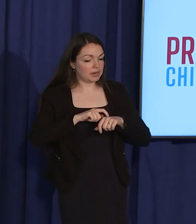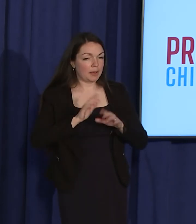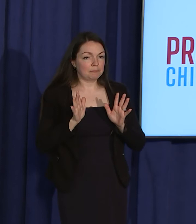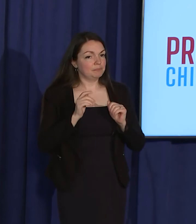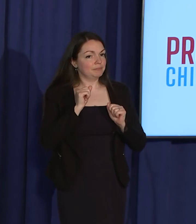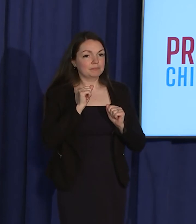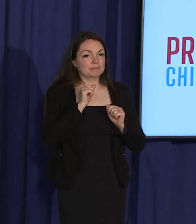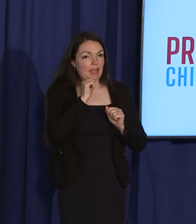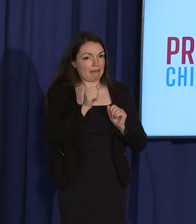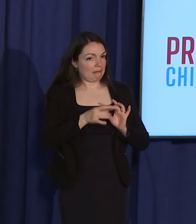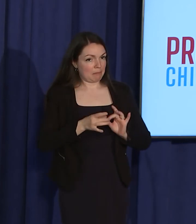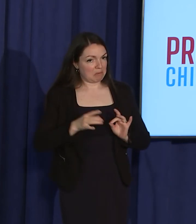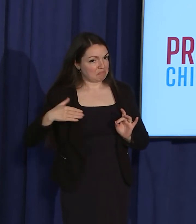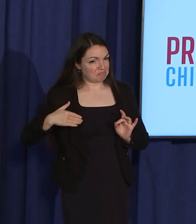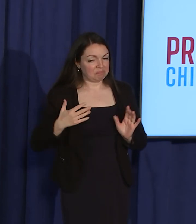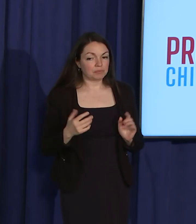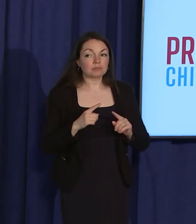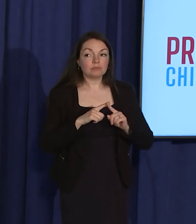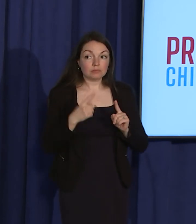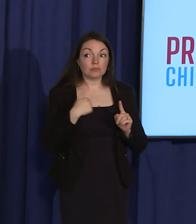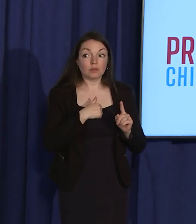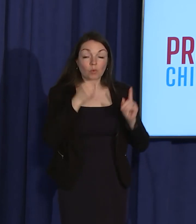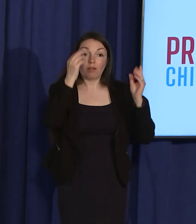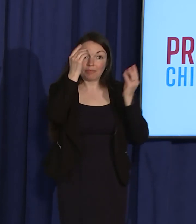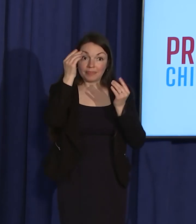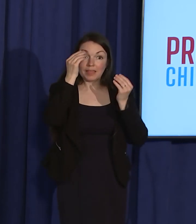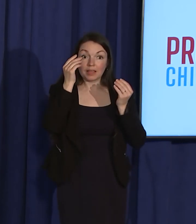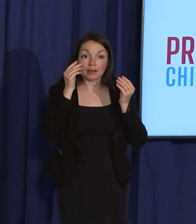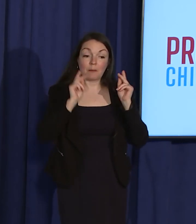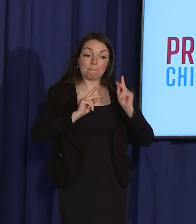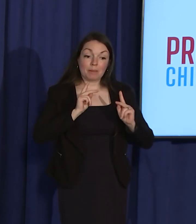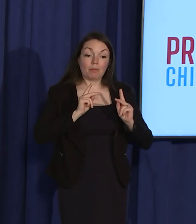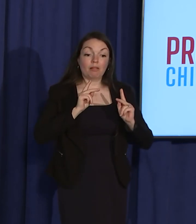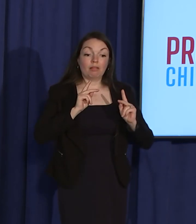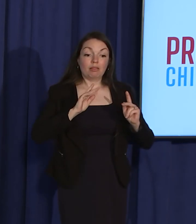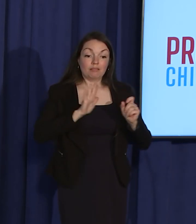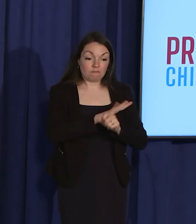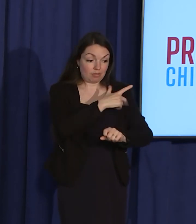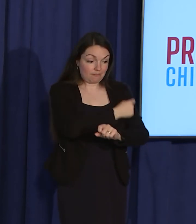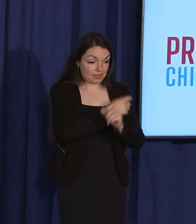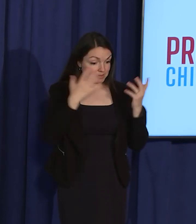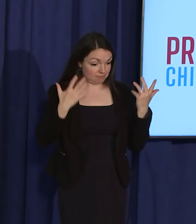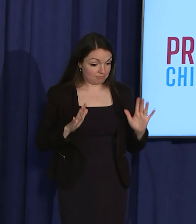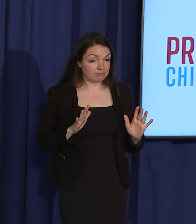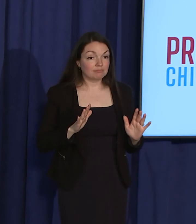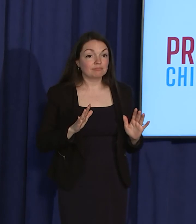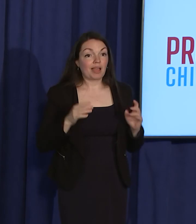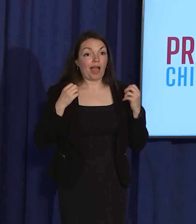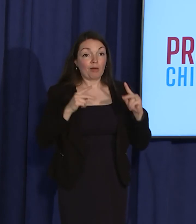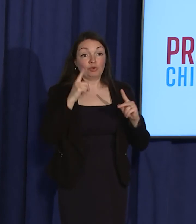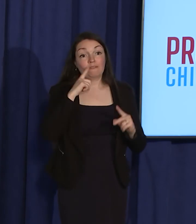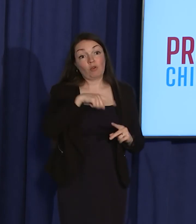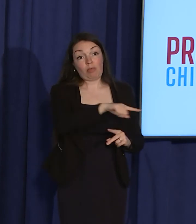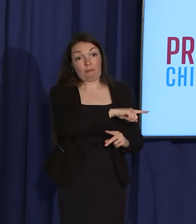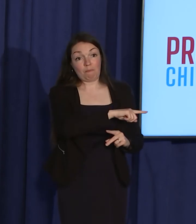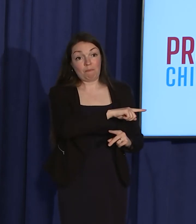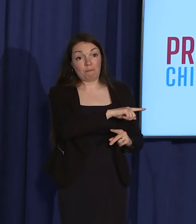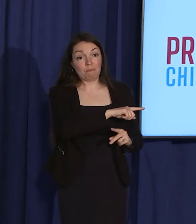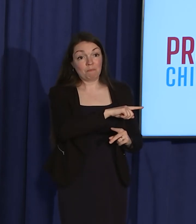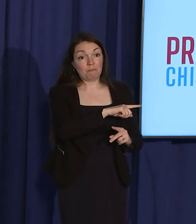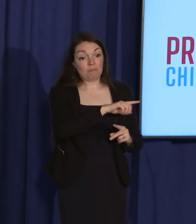let me just say this, thinking a lot about people who are fully vaccinated and the opportunities for them to be able to